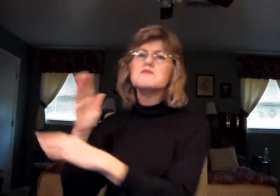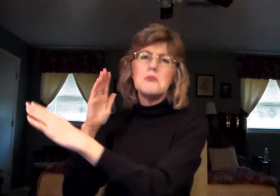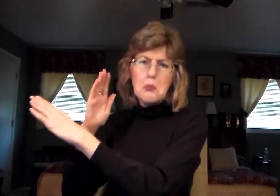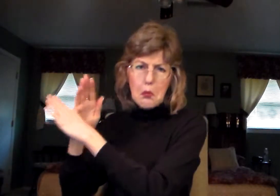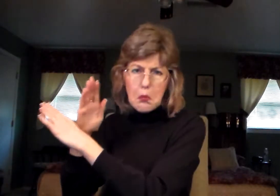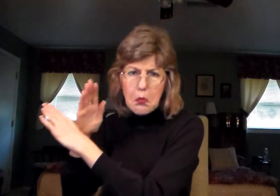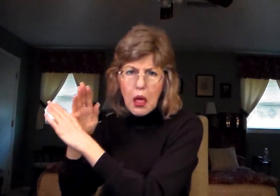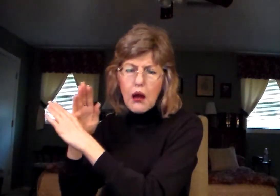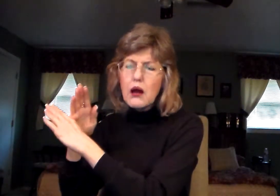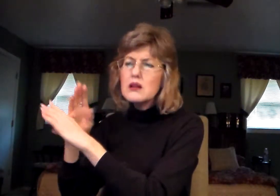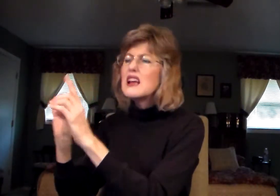state, and